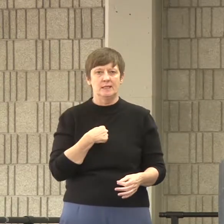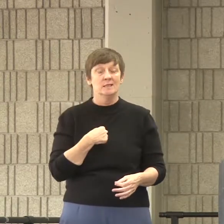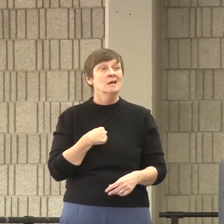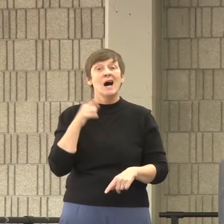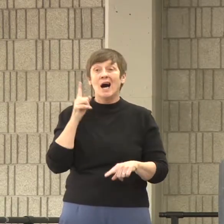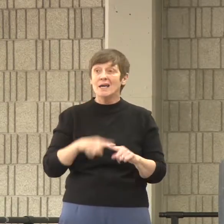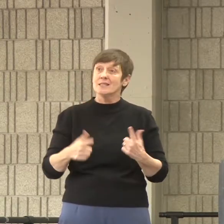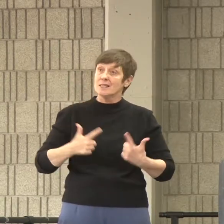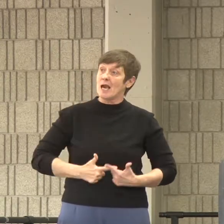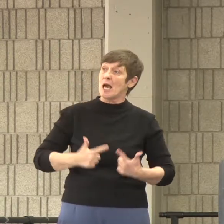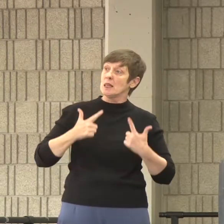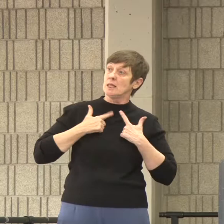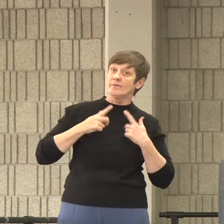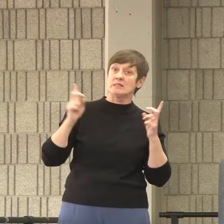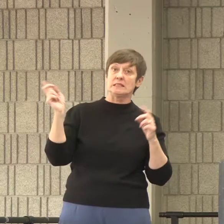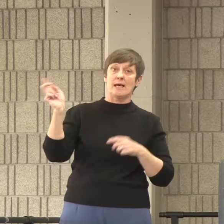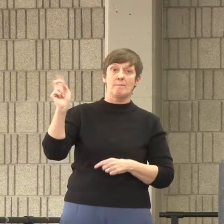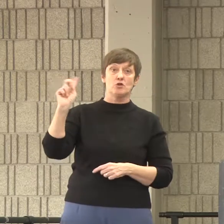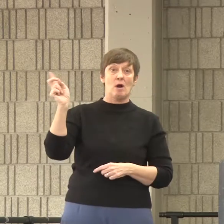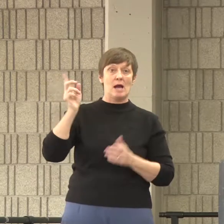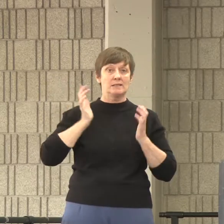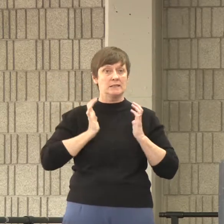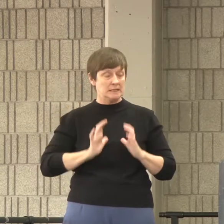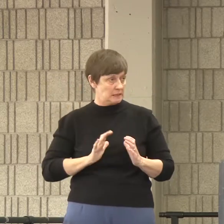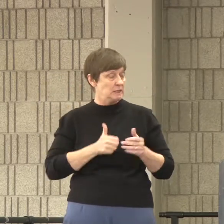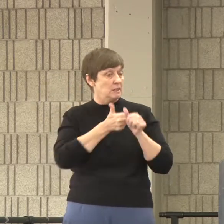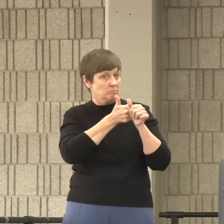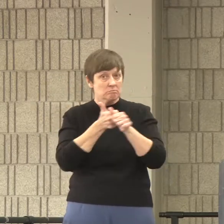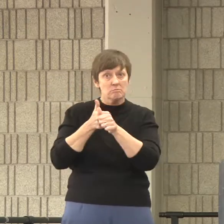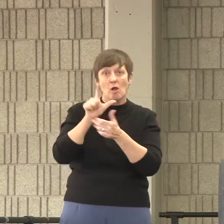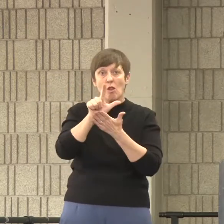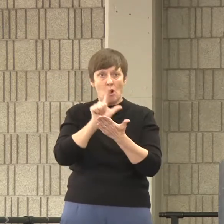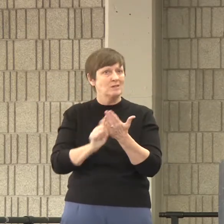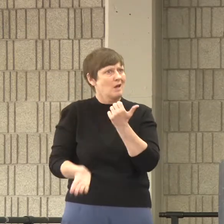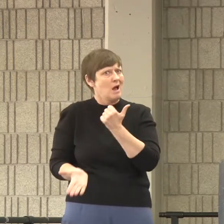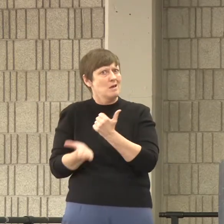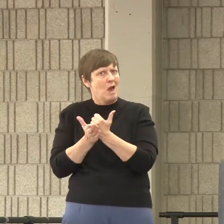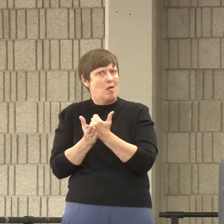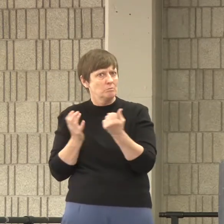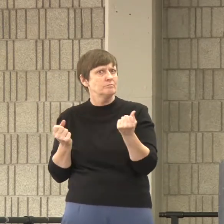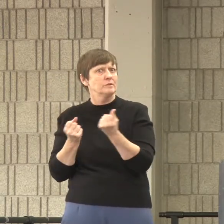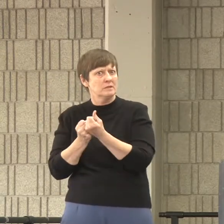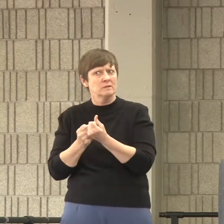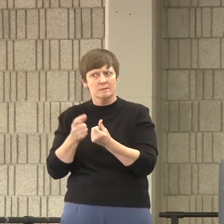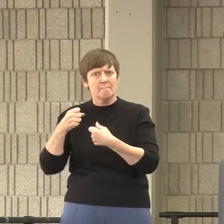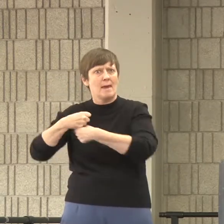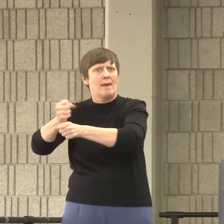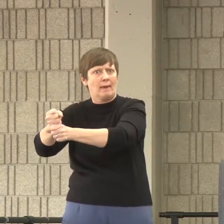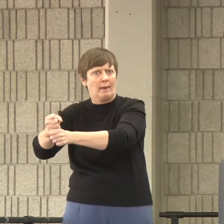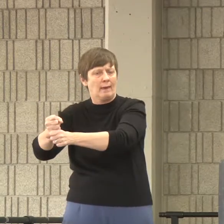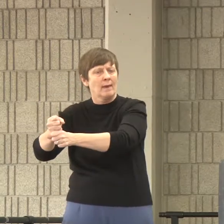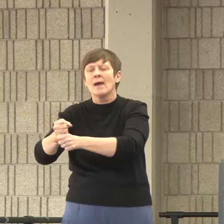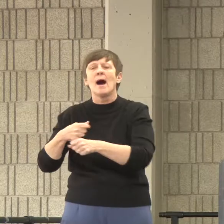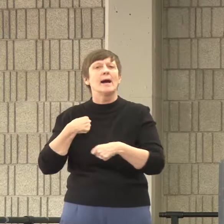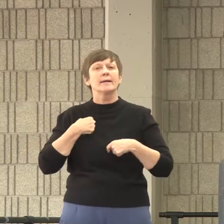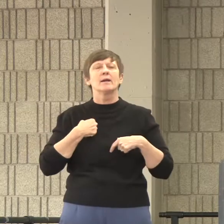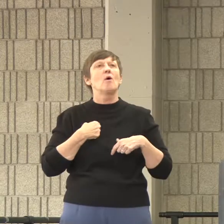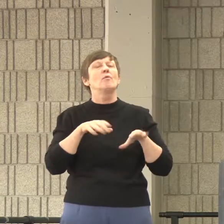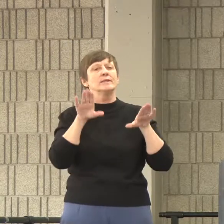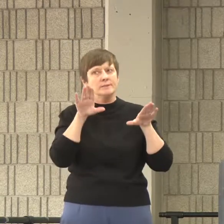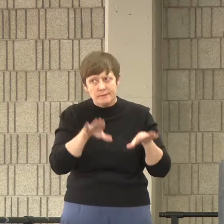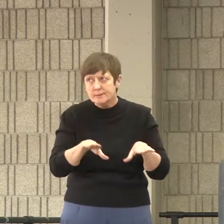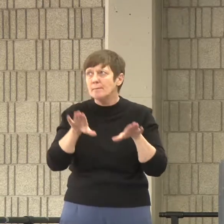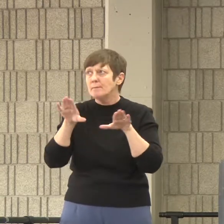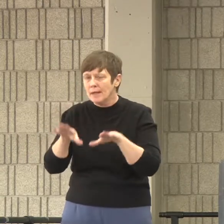live as a democratic citizen observing laws I helped enact. I can only submit to the edict of